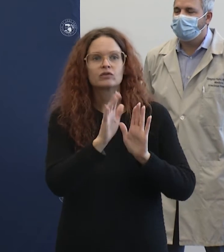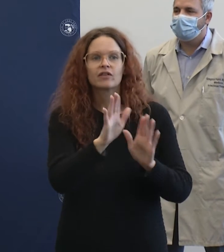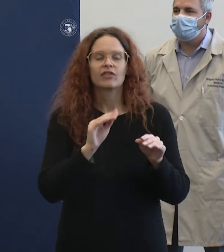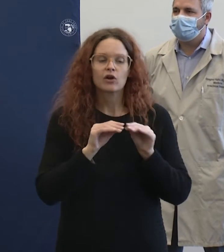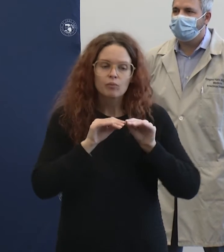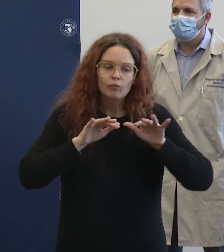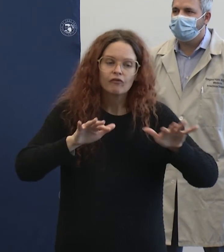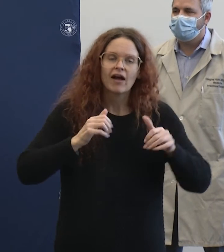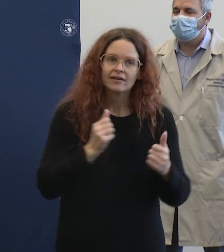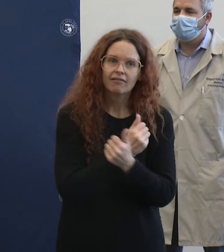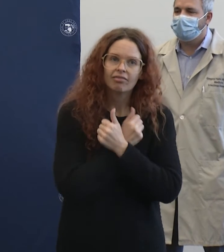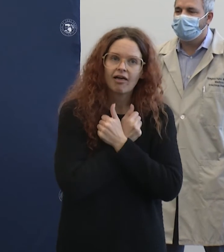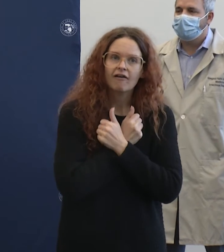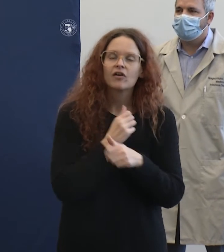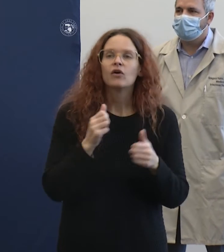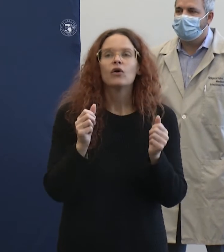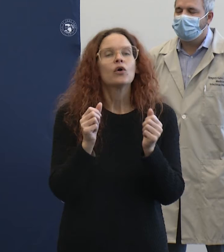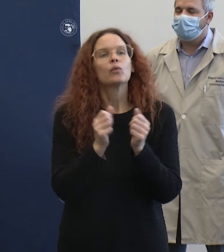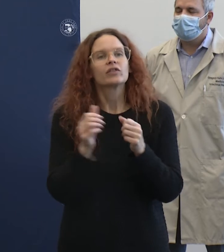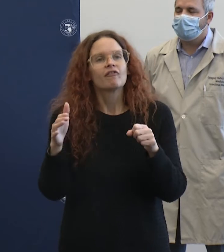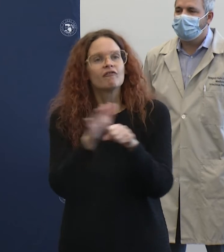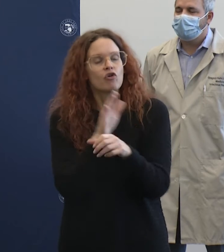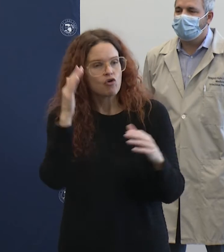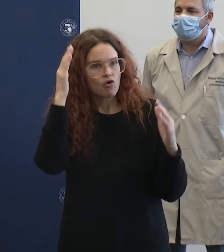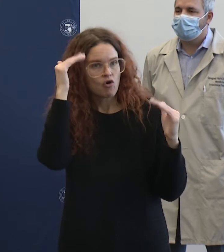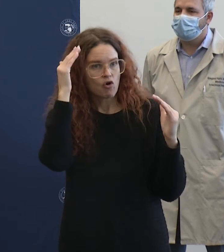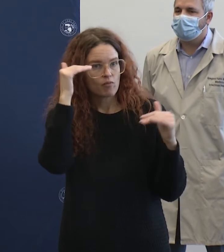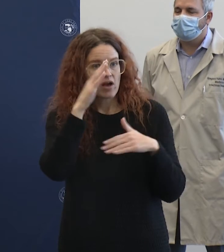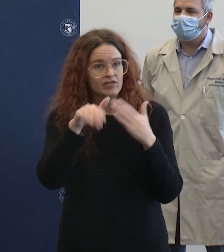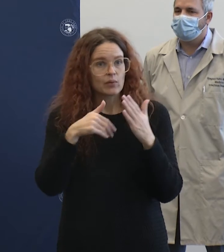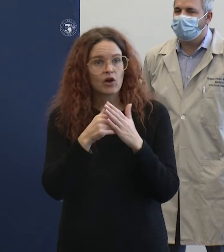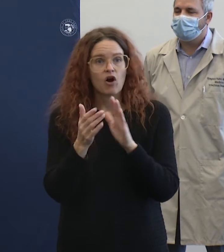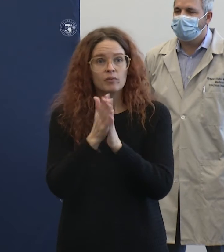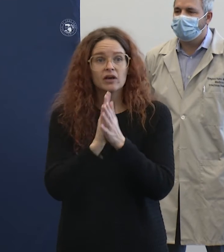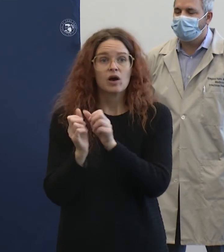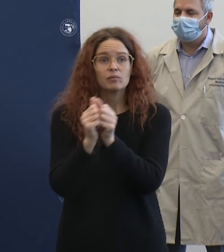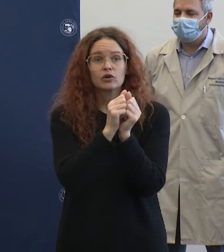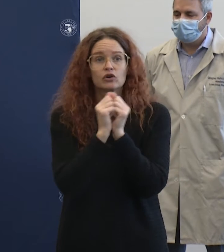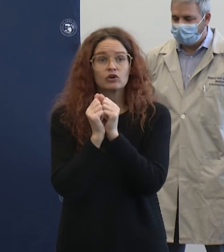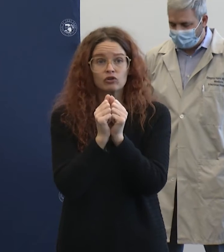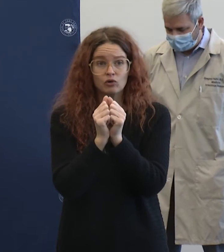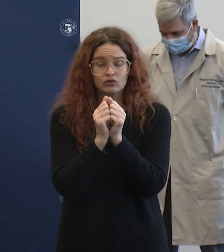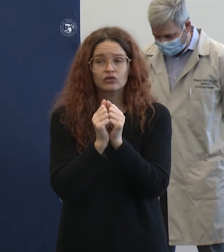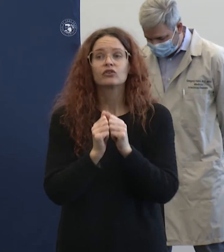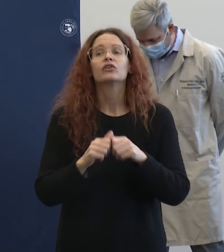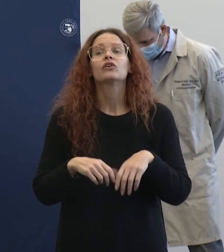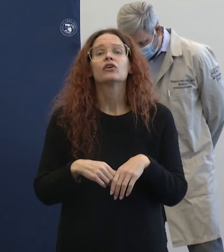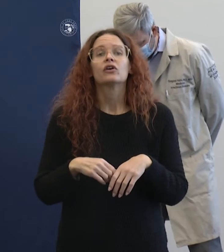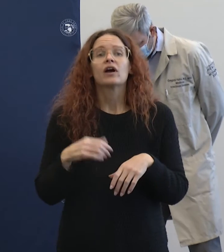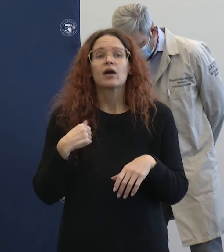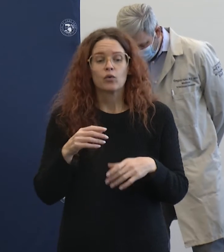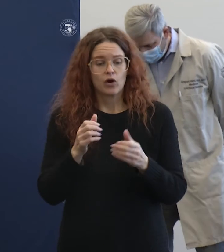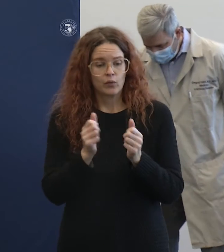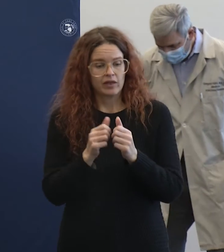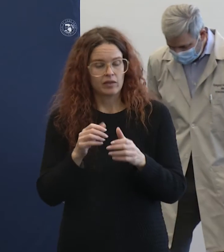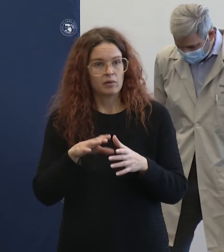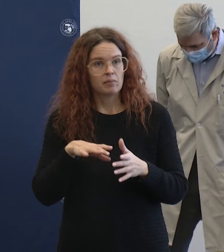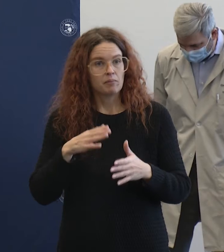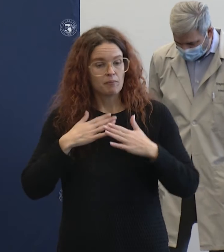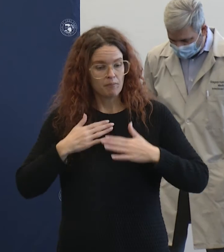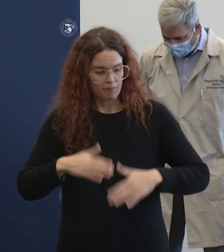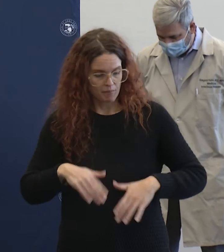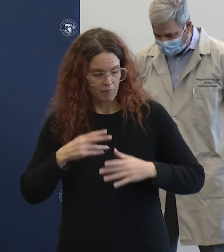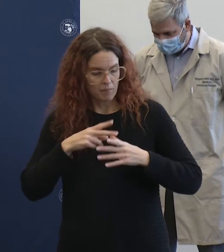bring healing to the body with a full hope that it would bring us all closer to the ultimate healer of both soul and body, our Lord